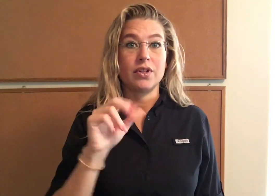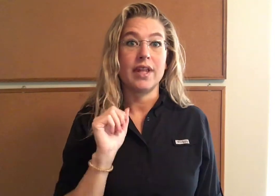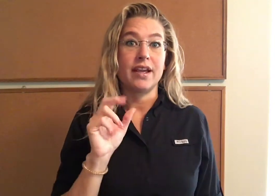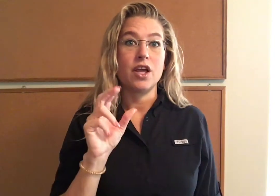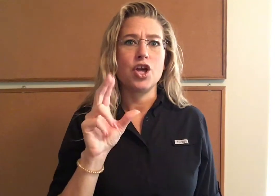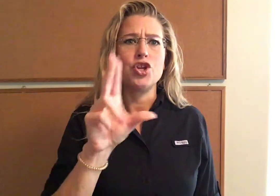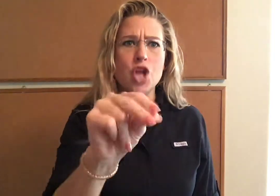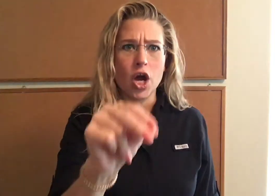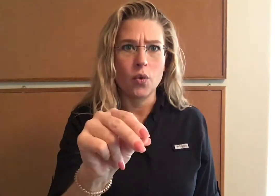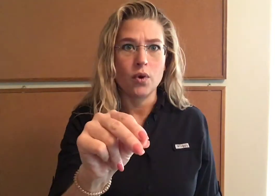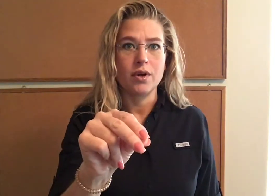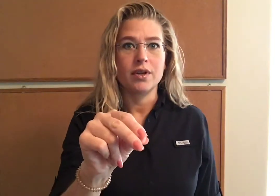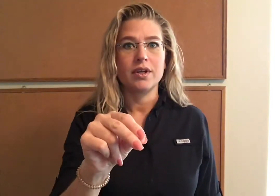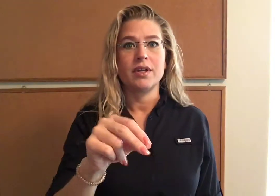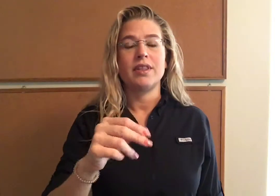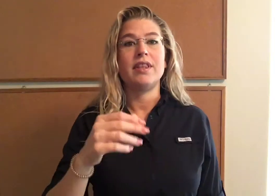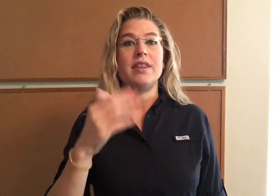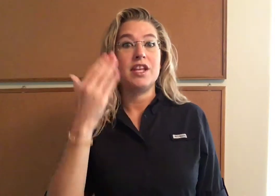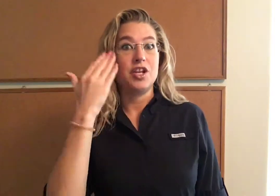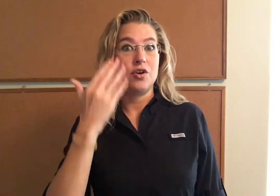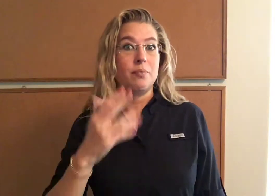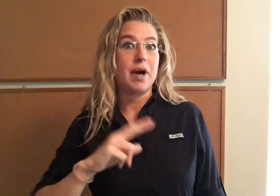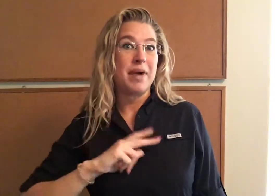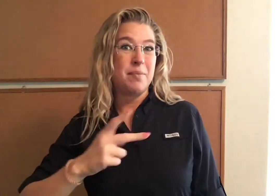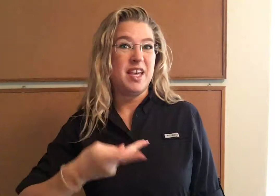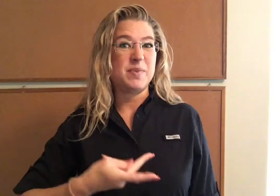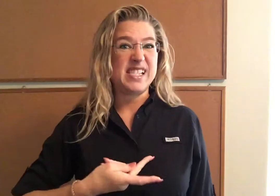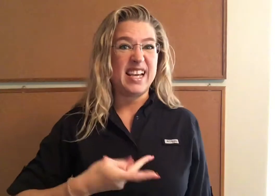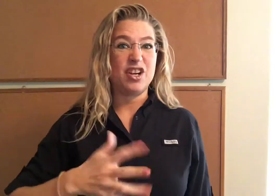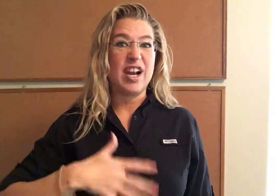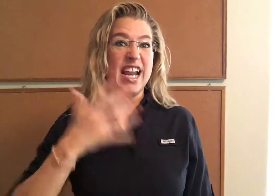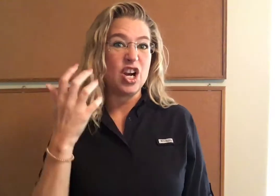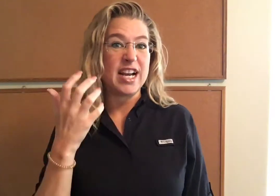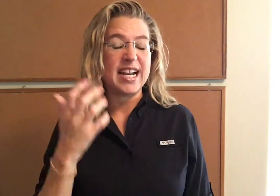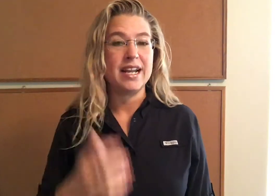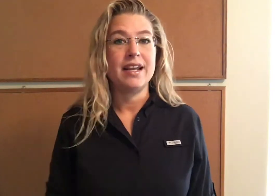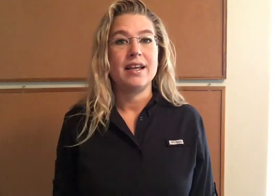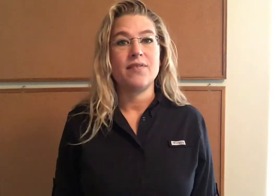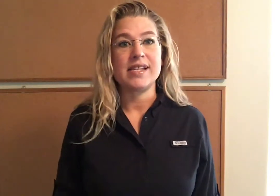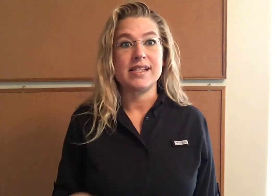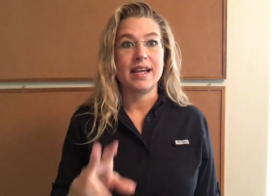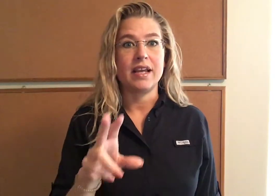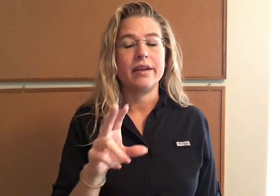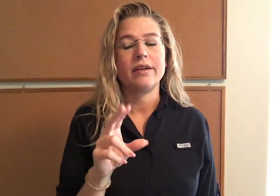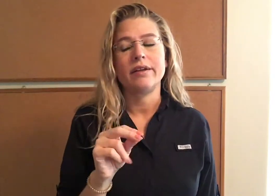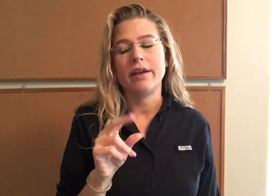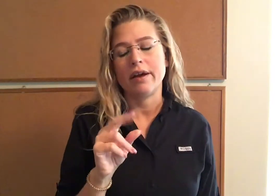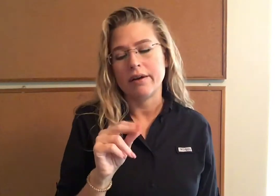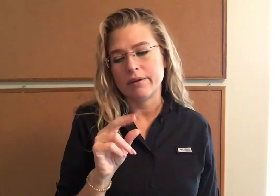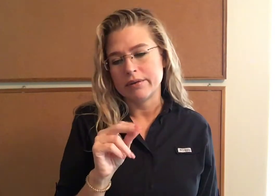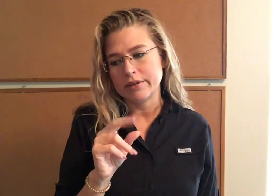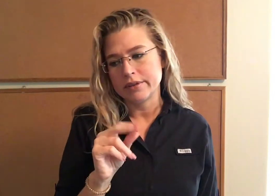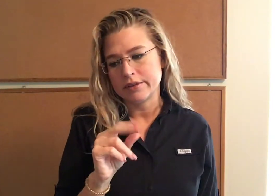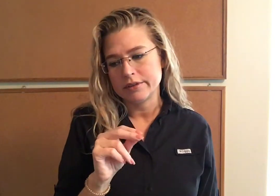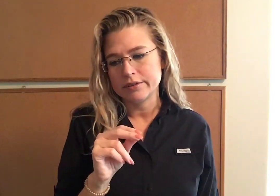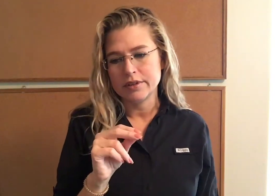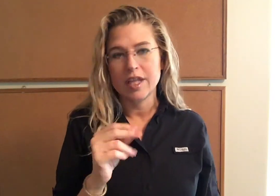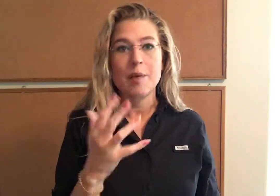like no, then you know I might be upset or angry. If I say no, I might